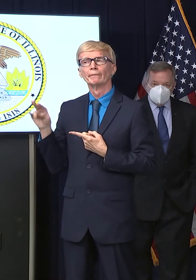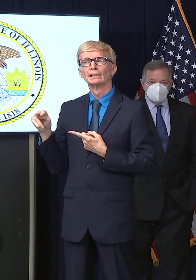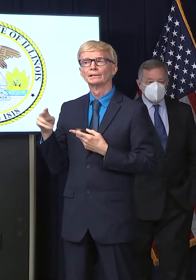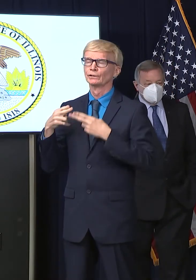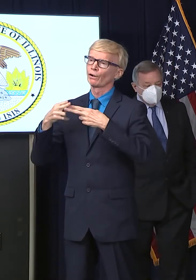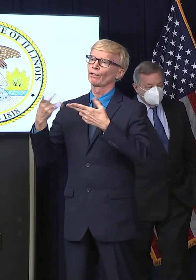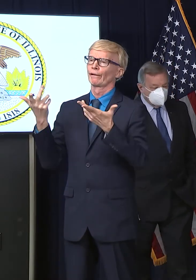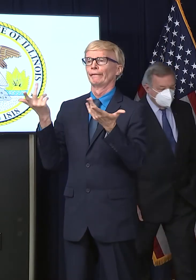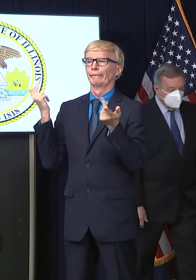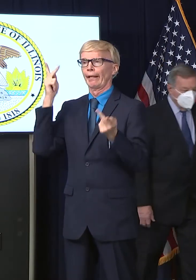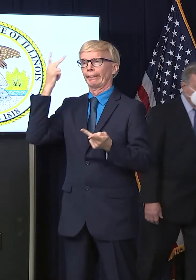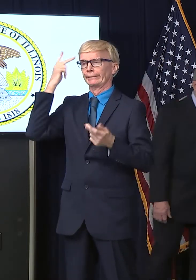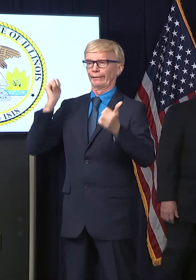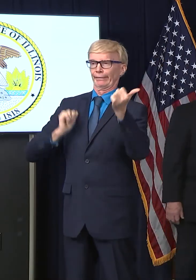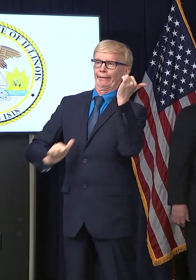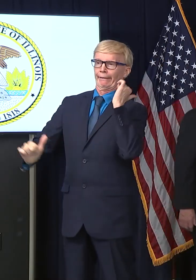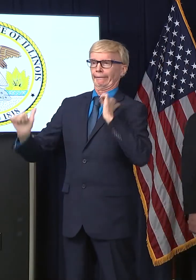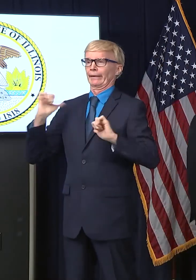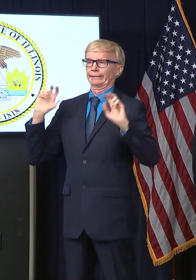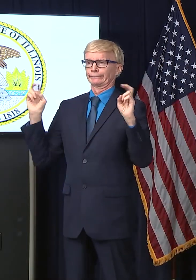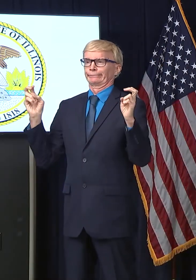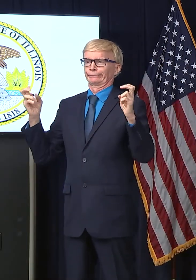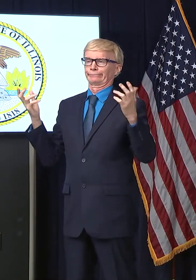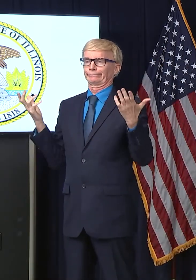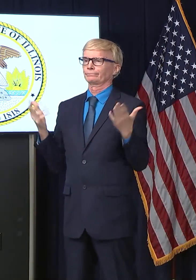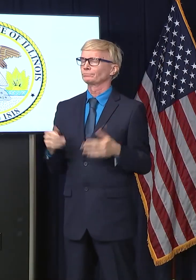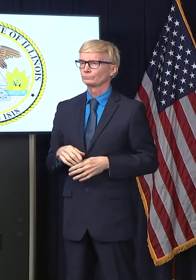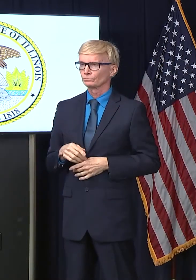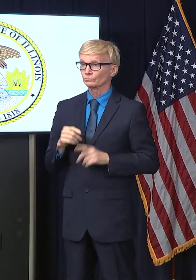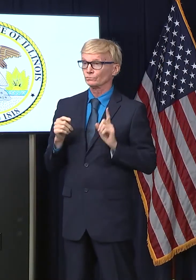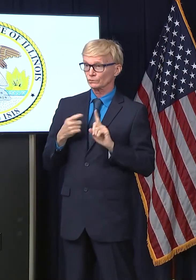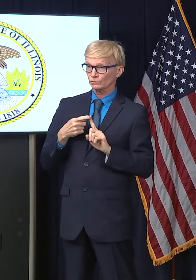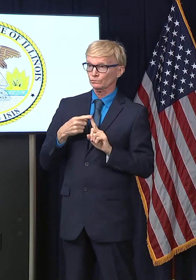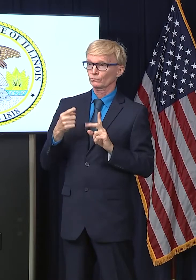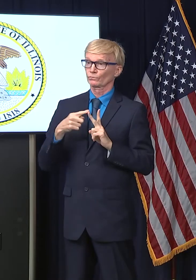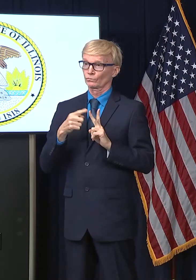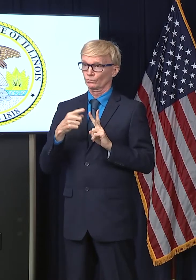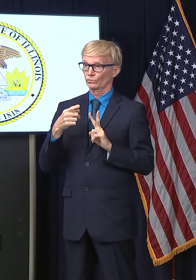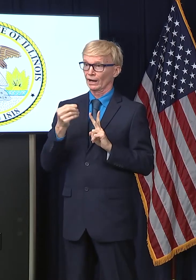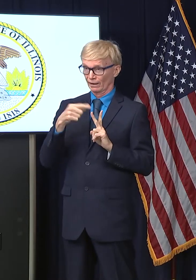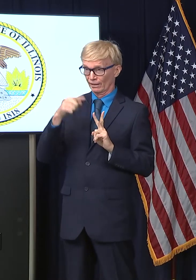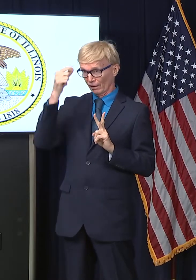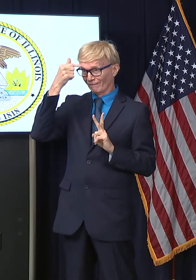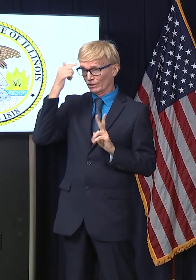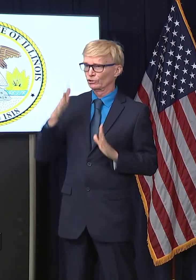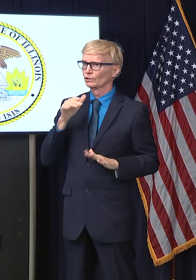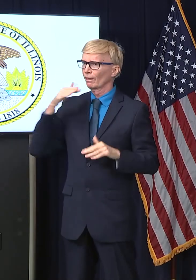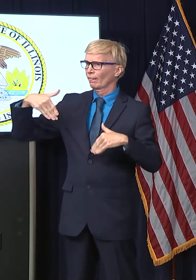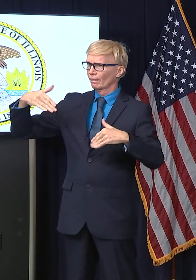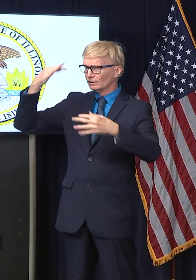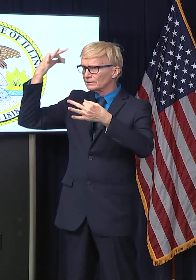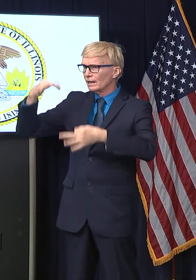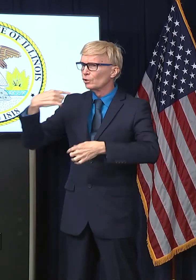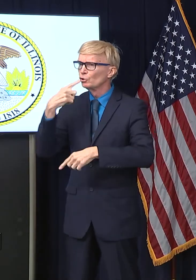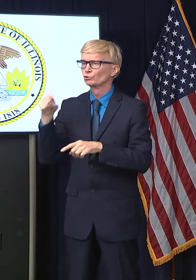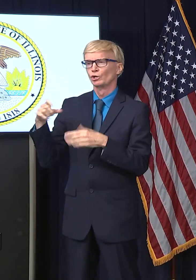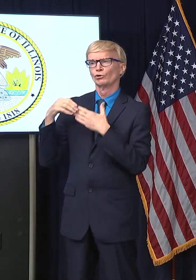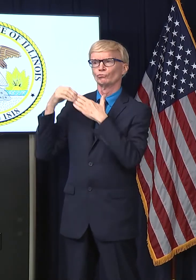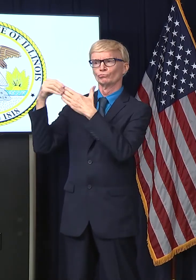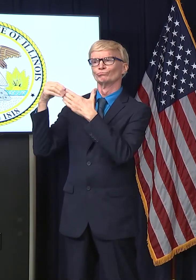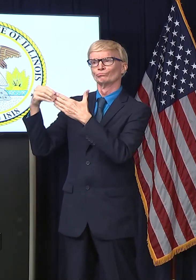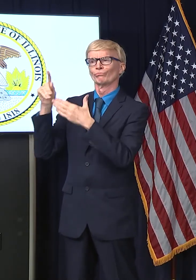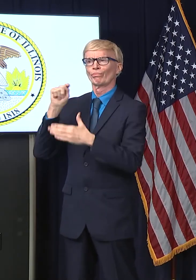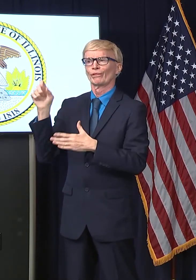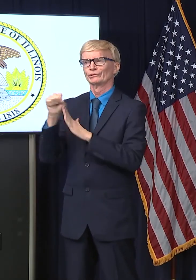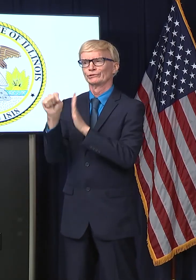and drama, you and the governor do not agree on who should lead the state Democratic Party.